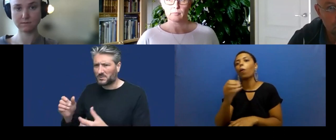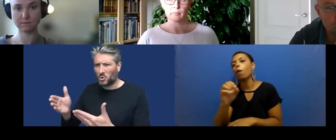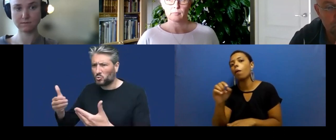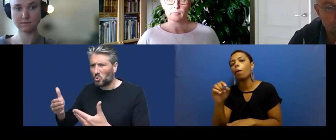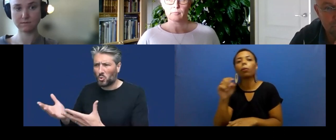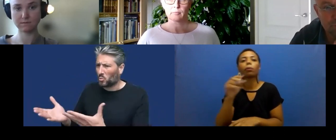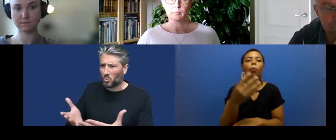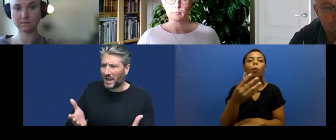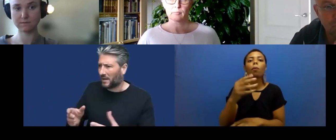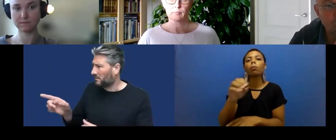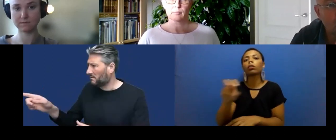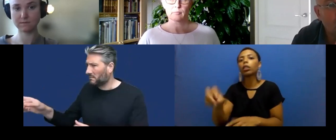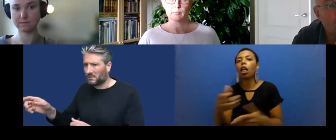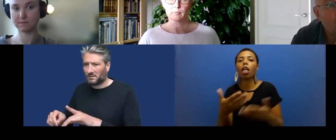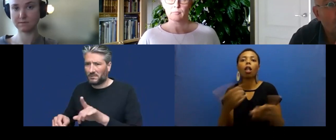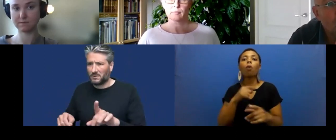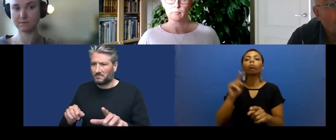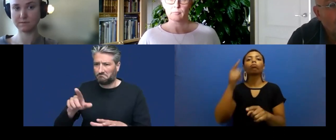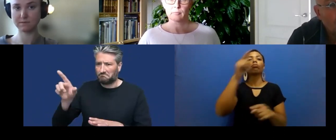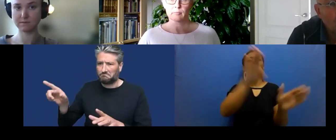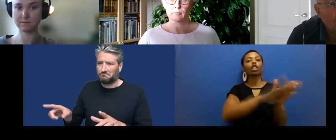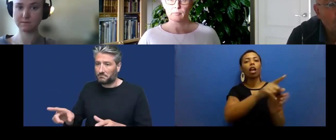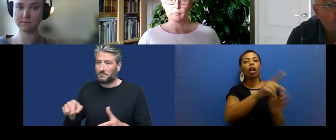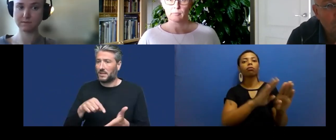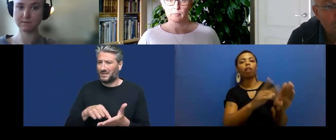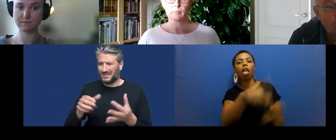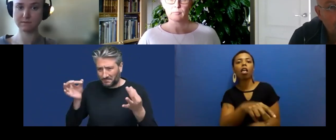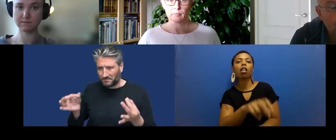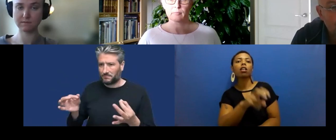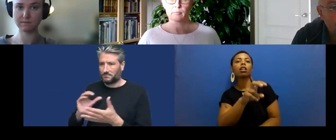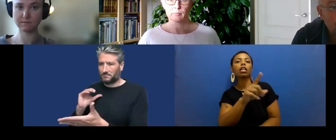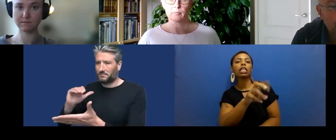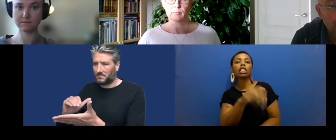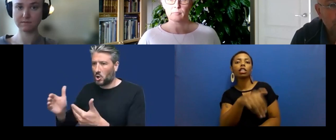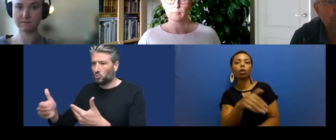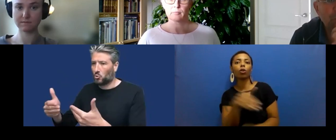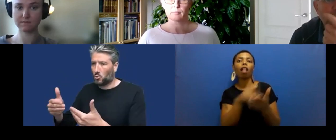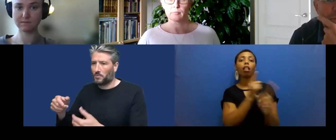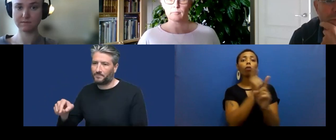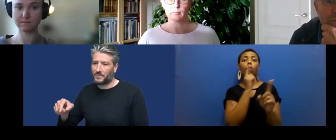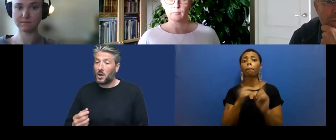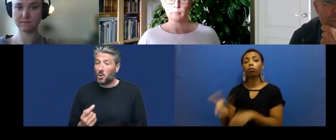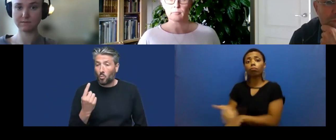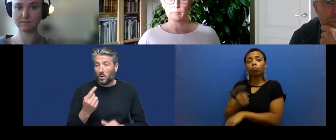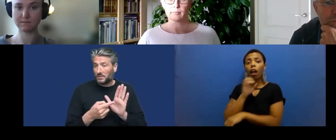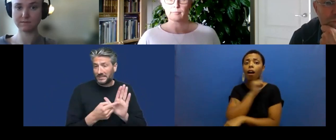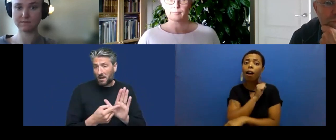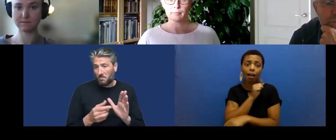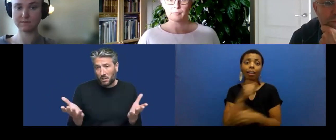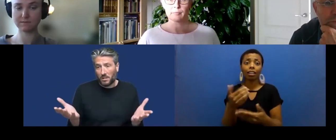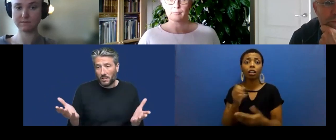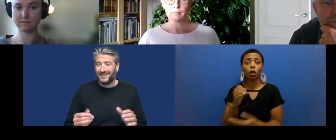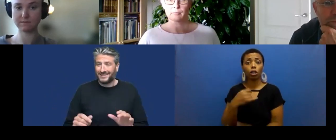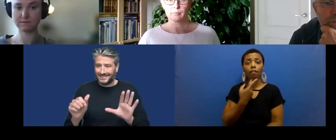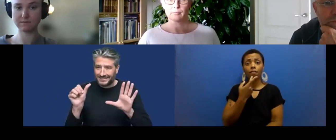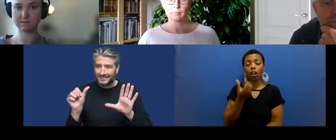door. So that's just one example. It took us about 6 months to take the